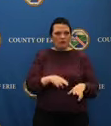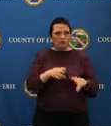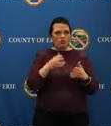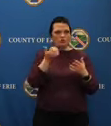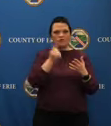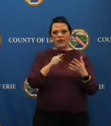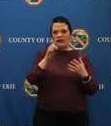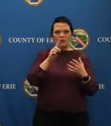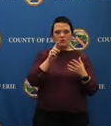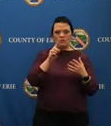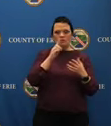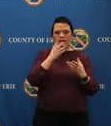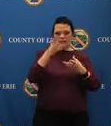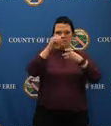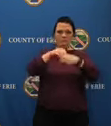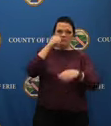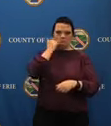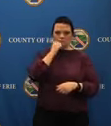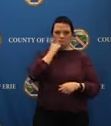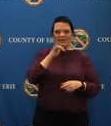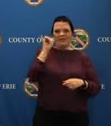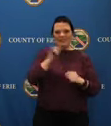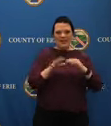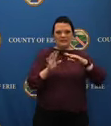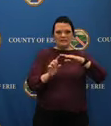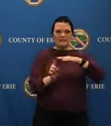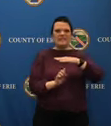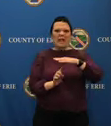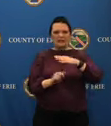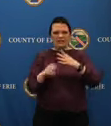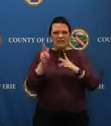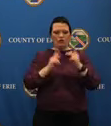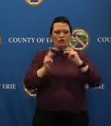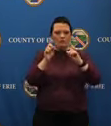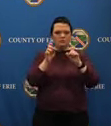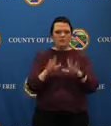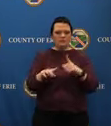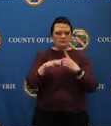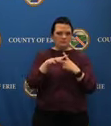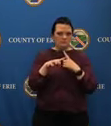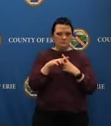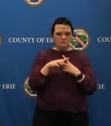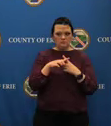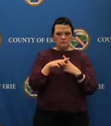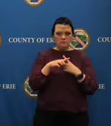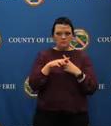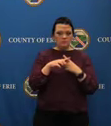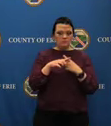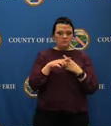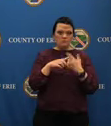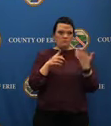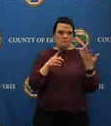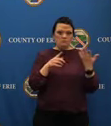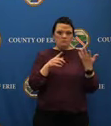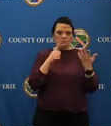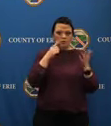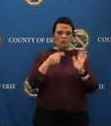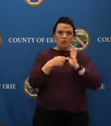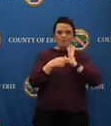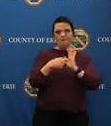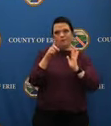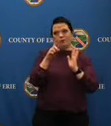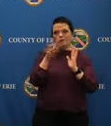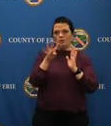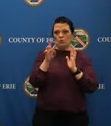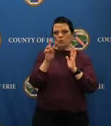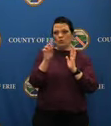anybody front of the line. So that's the denominator, the people testing positive. And so it just turns out that